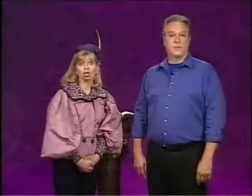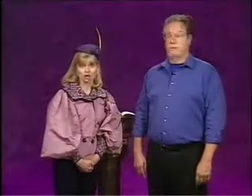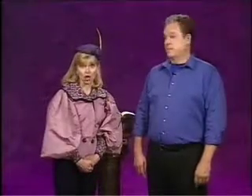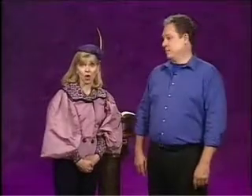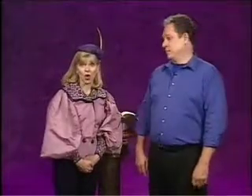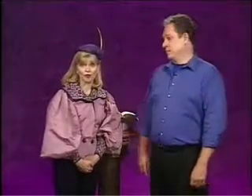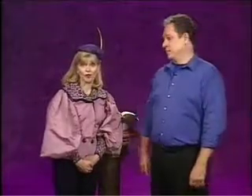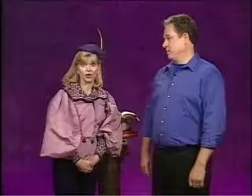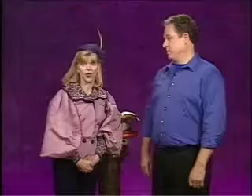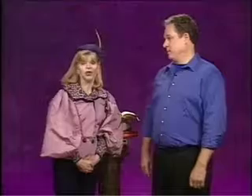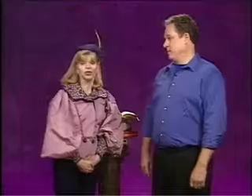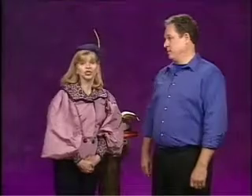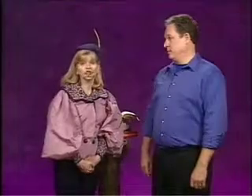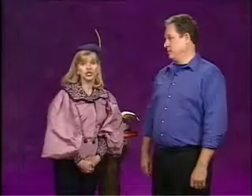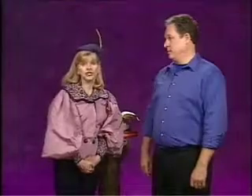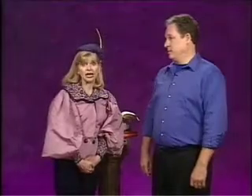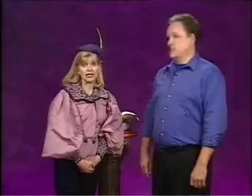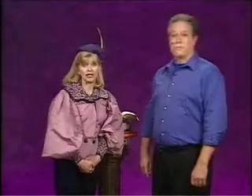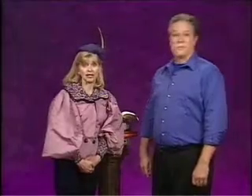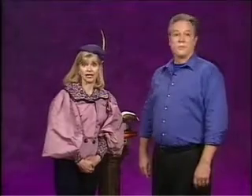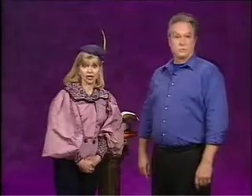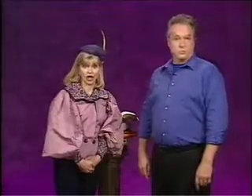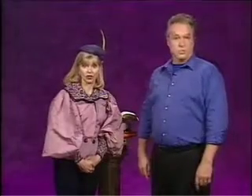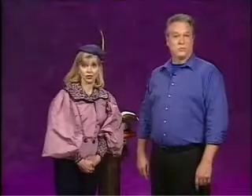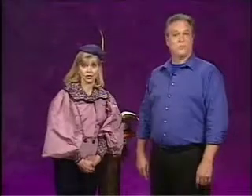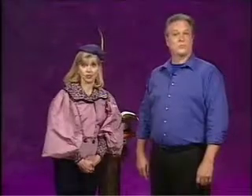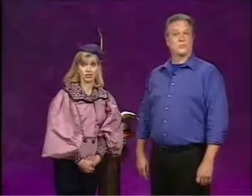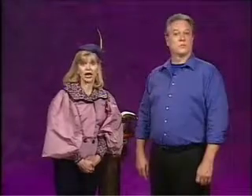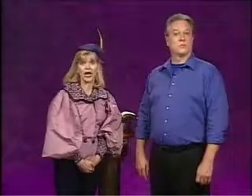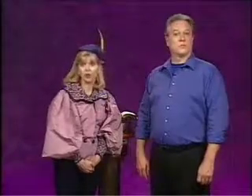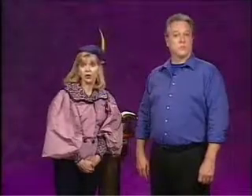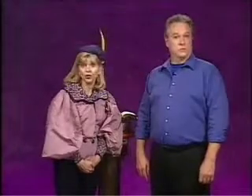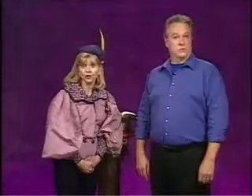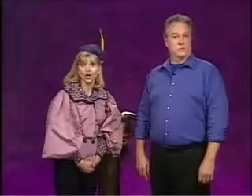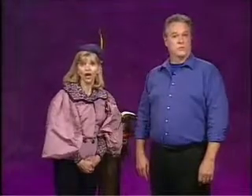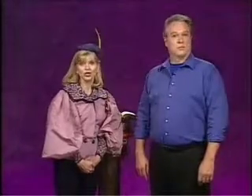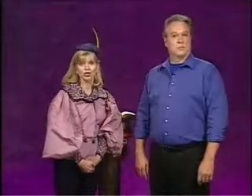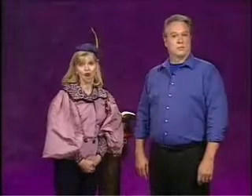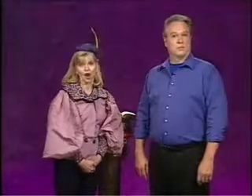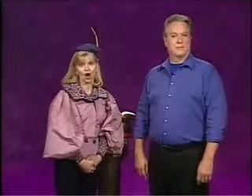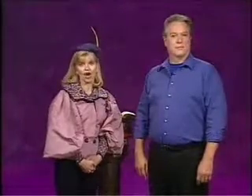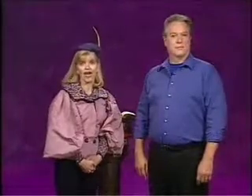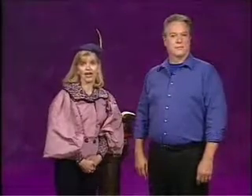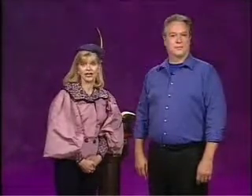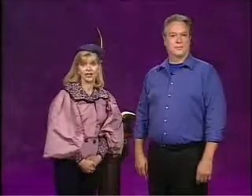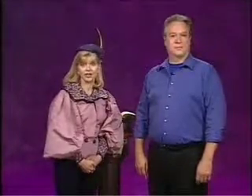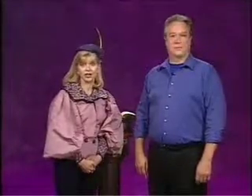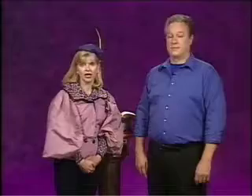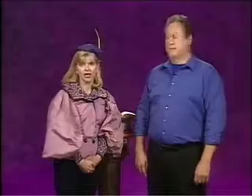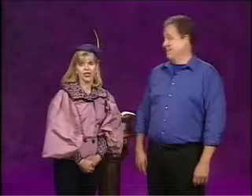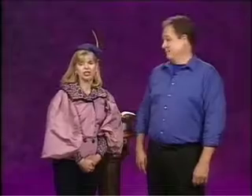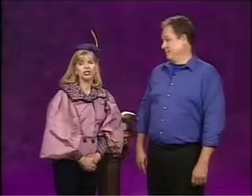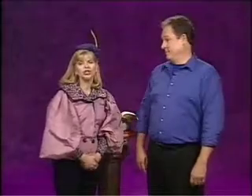so and very to show intensity in characteristics like beautiful, strong, and heavy. She's